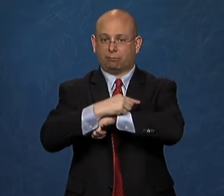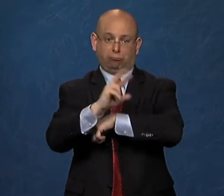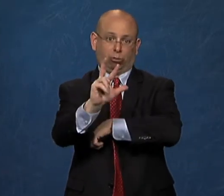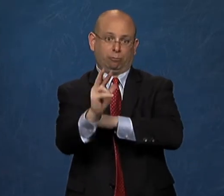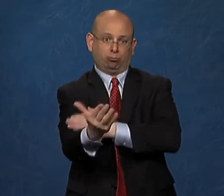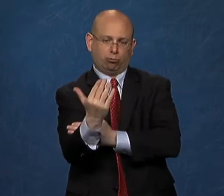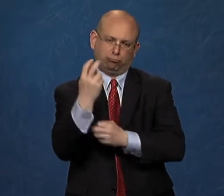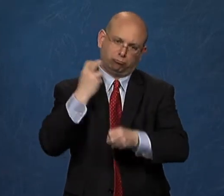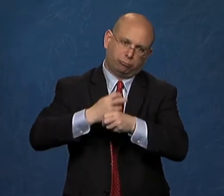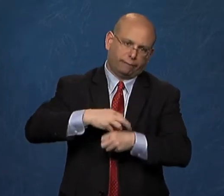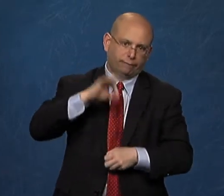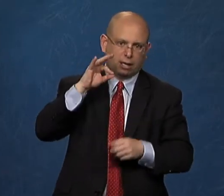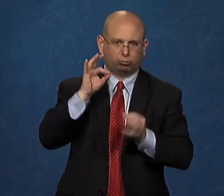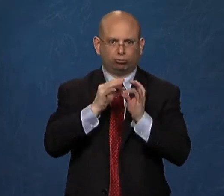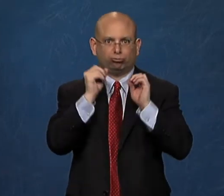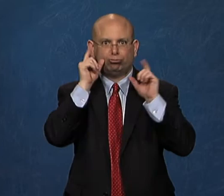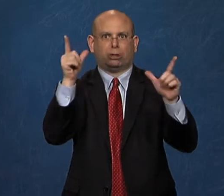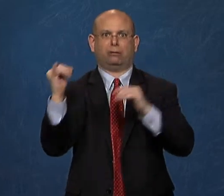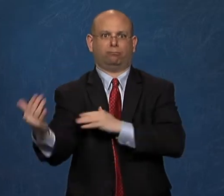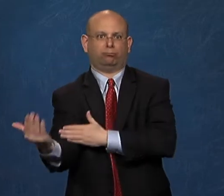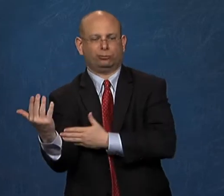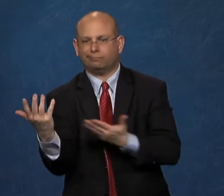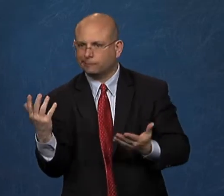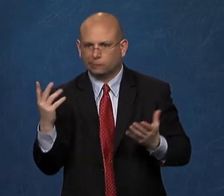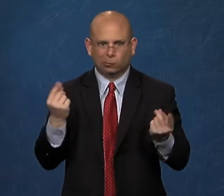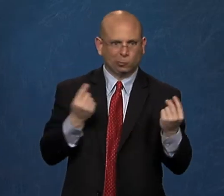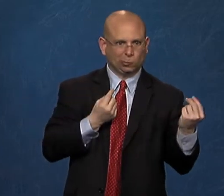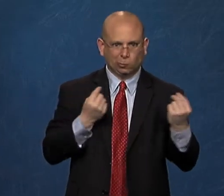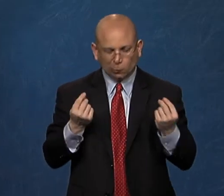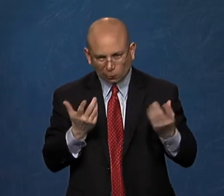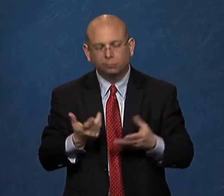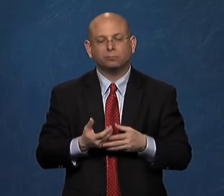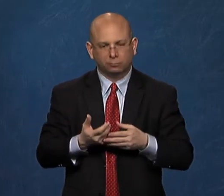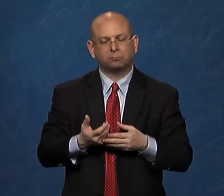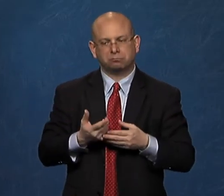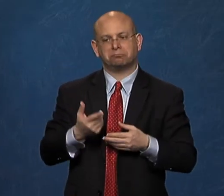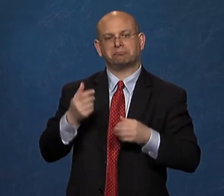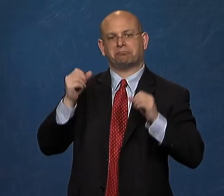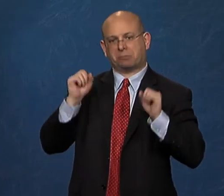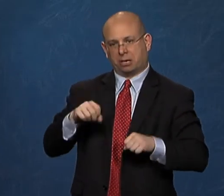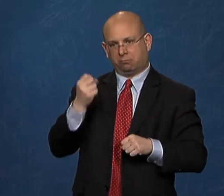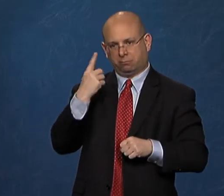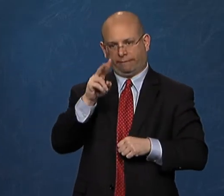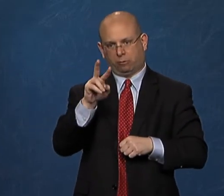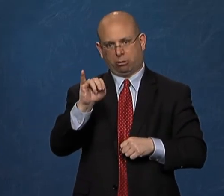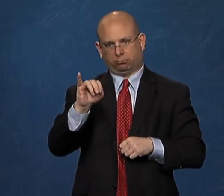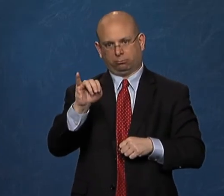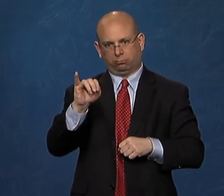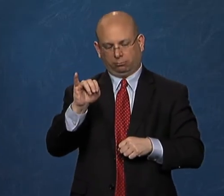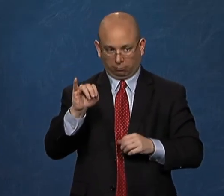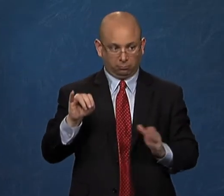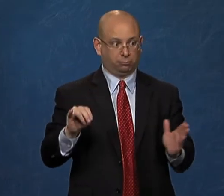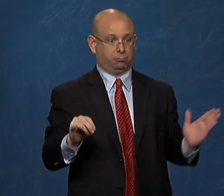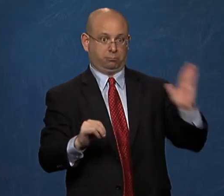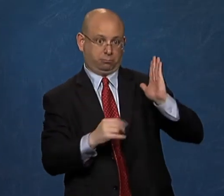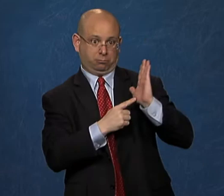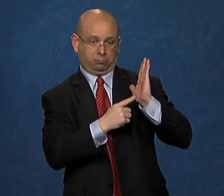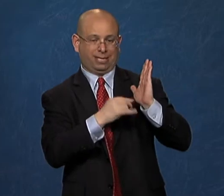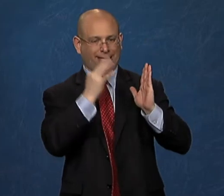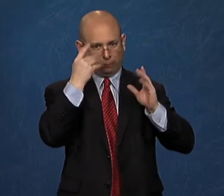rural hospital. Or if it's 3 in the morning, it is difficult to find an interpreter who's able to get up at that hour and be at the hospital quickly. In that